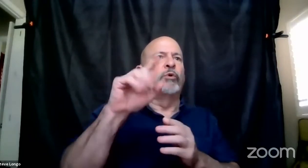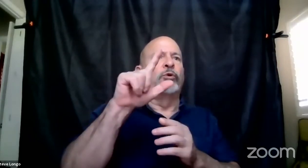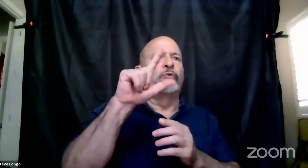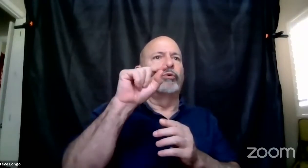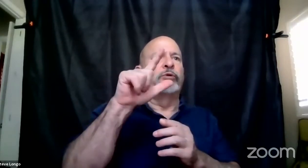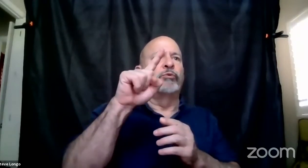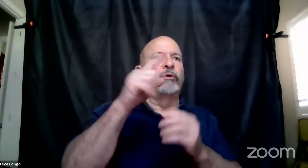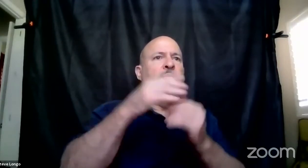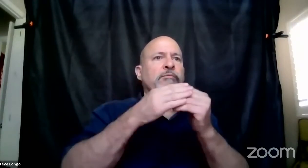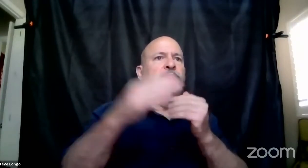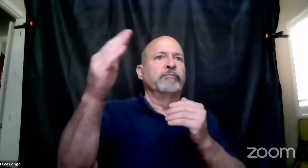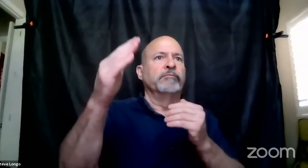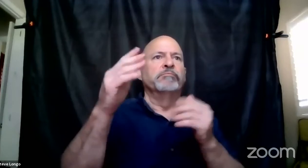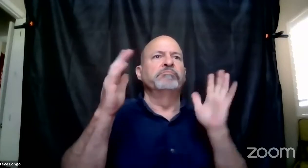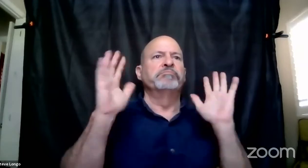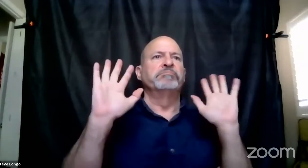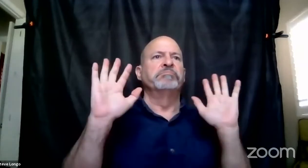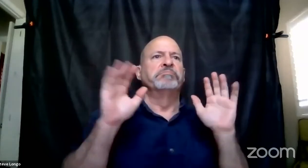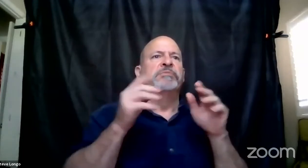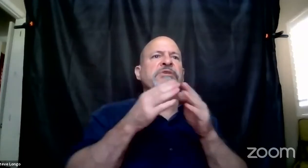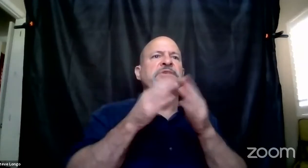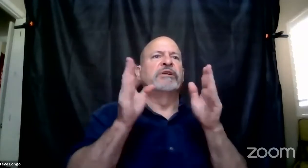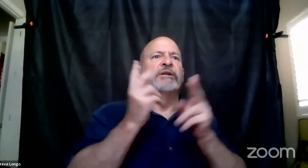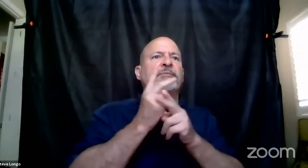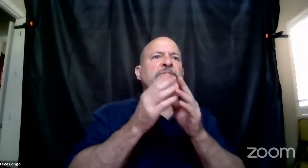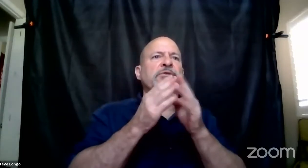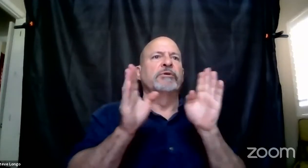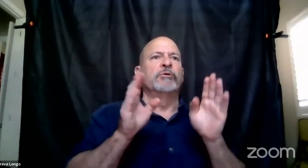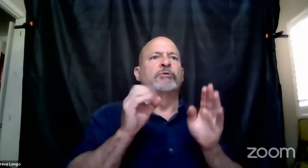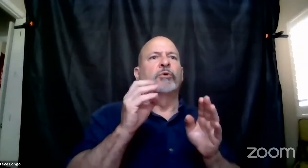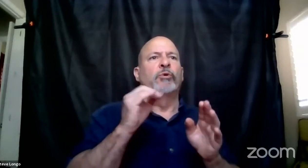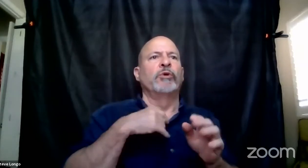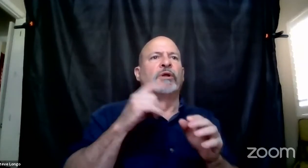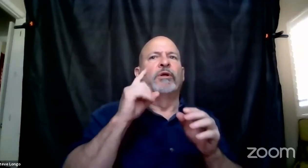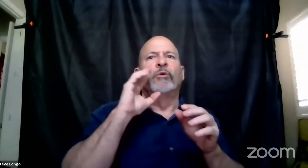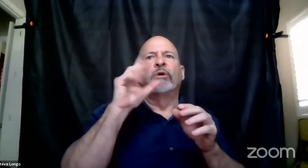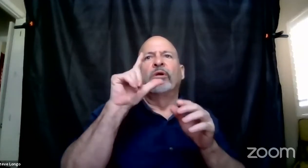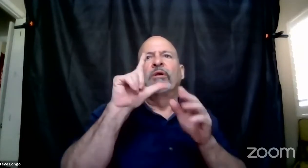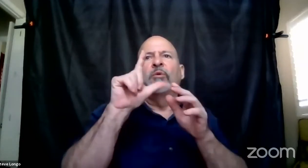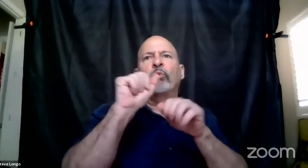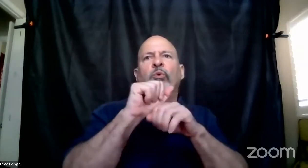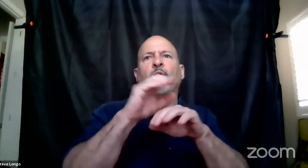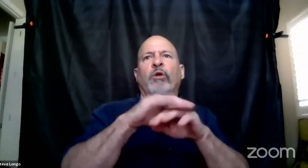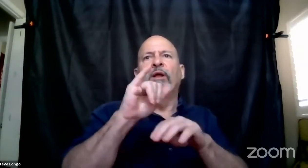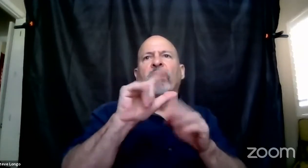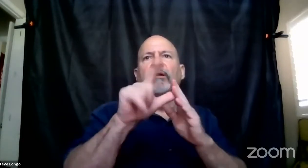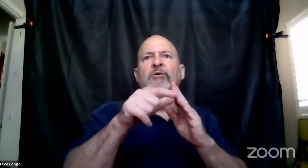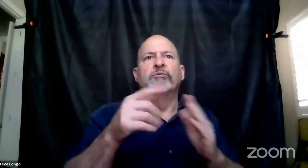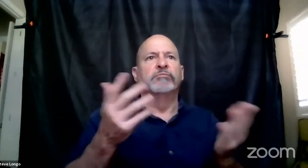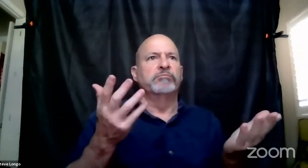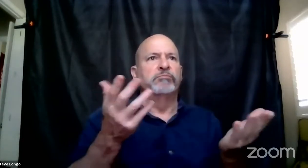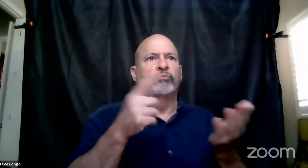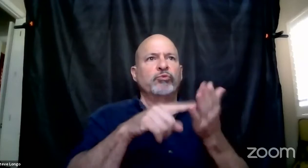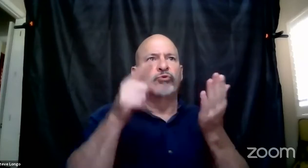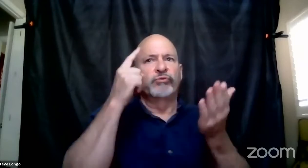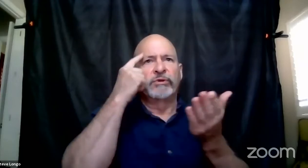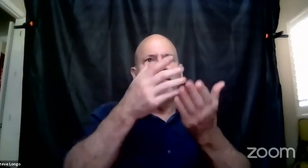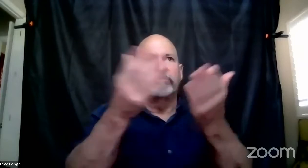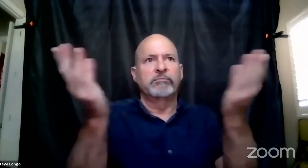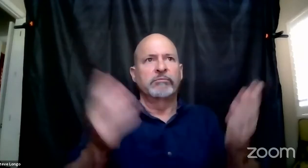start the strategic plan for 2021 and forward and just keep that general for now as it is.